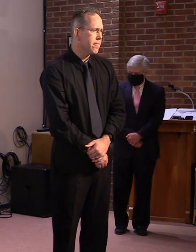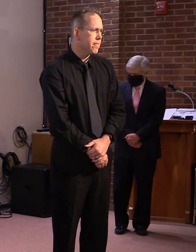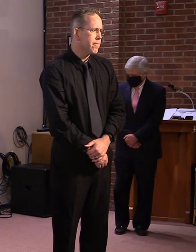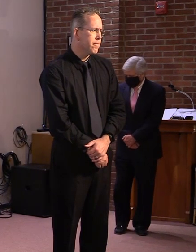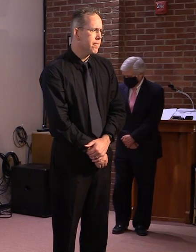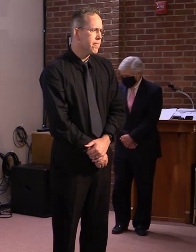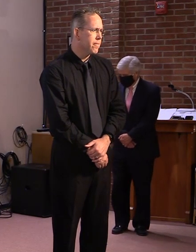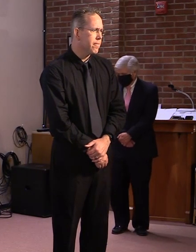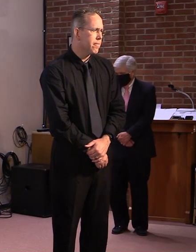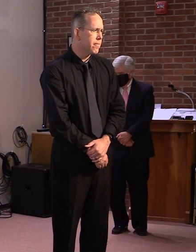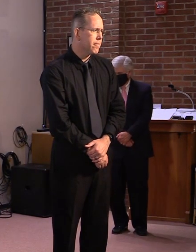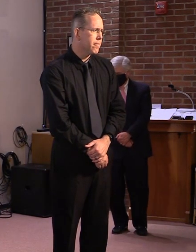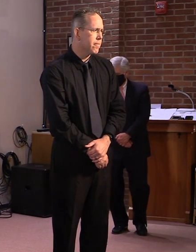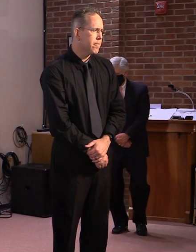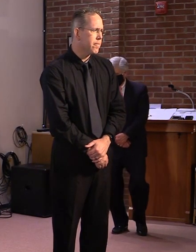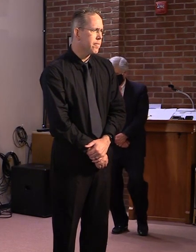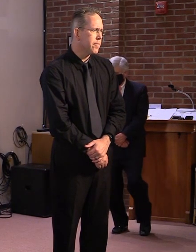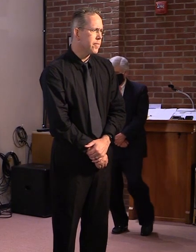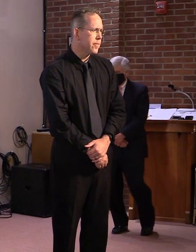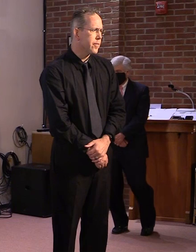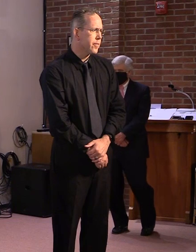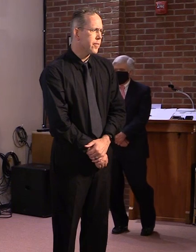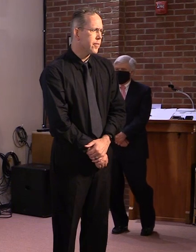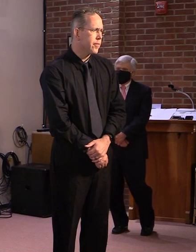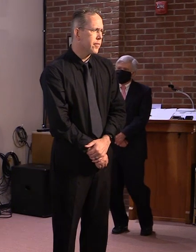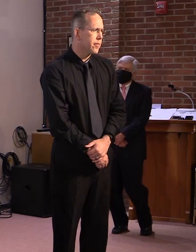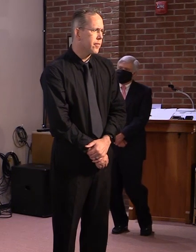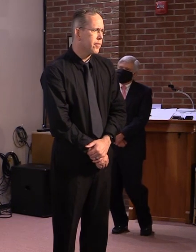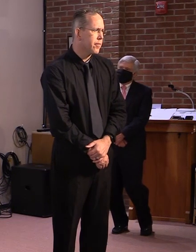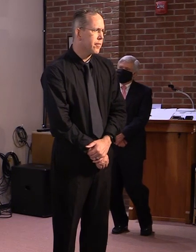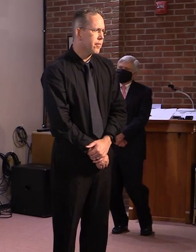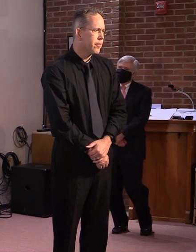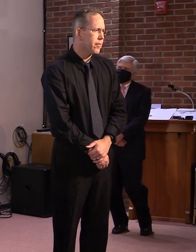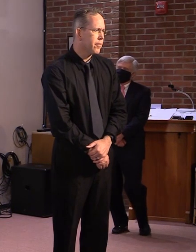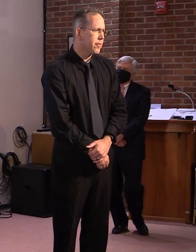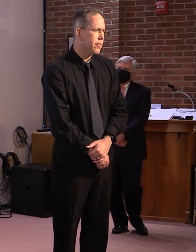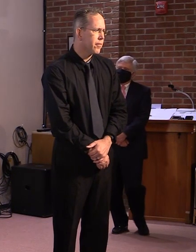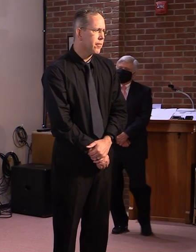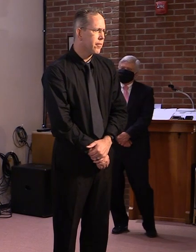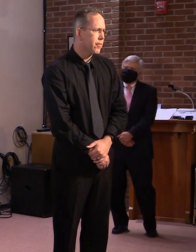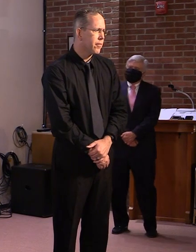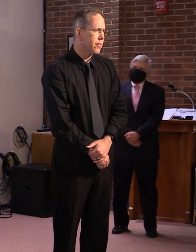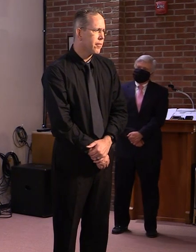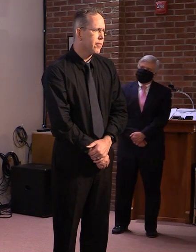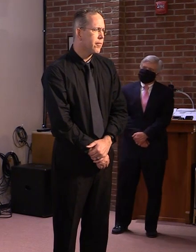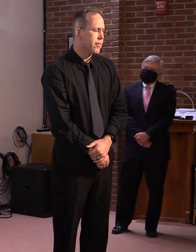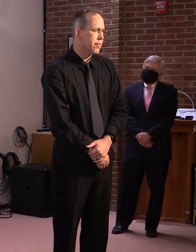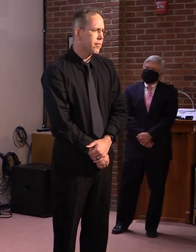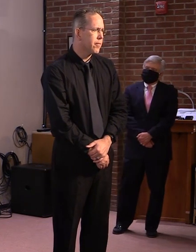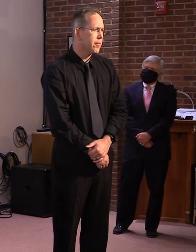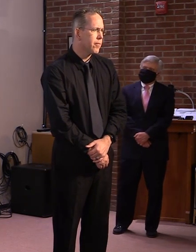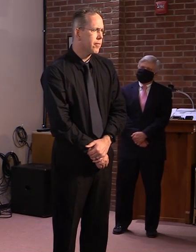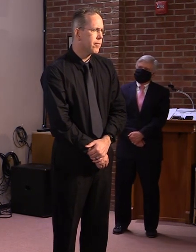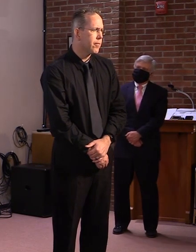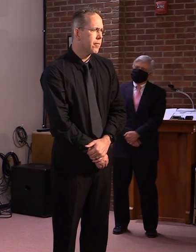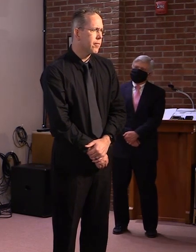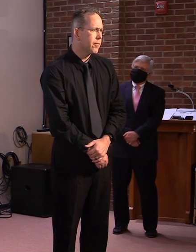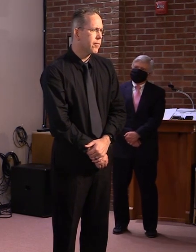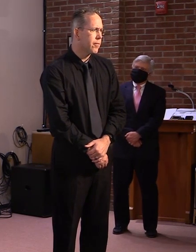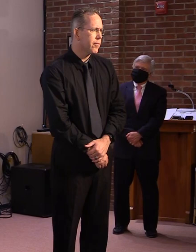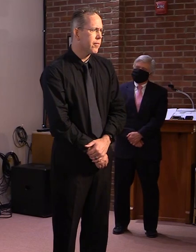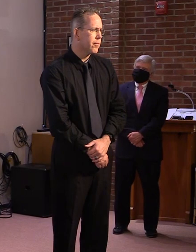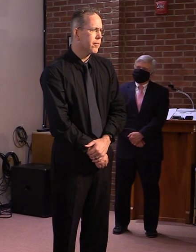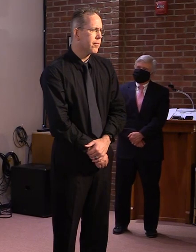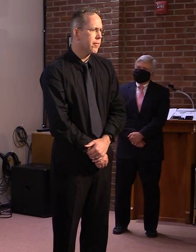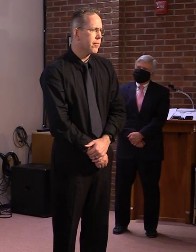lodging establishment has set up their own certification form and is not having their guests register with Sarah.